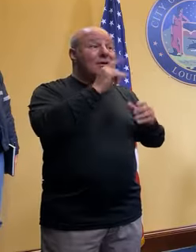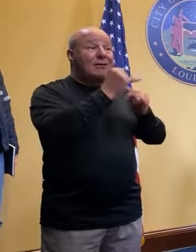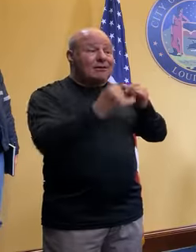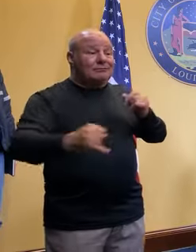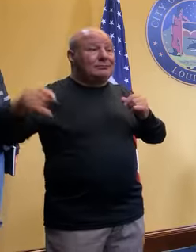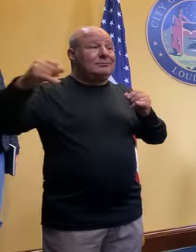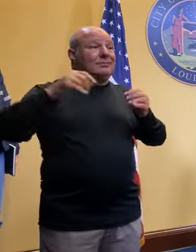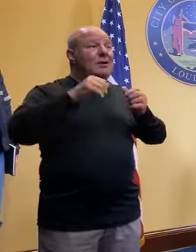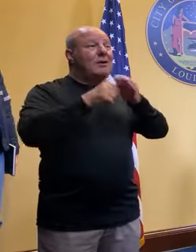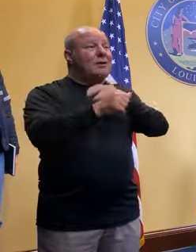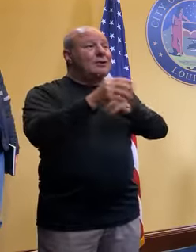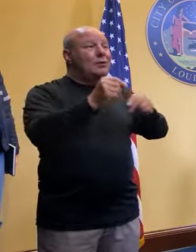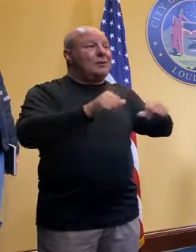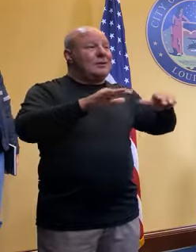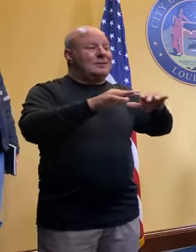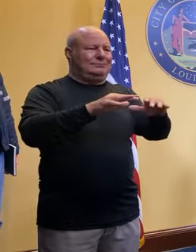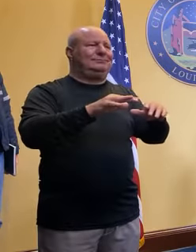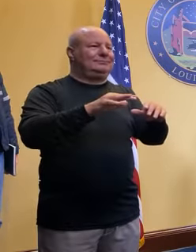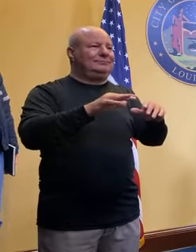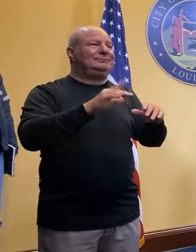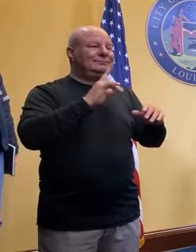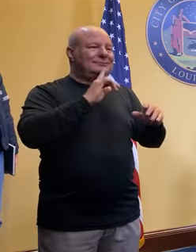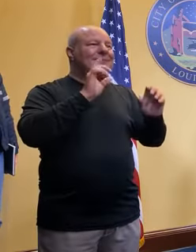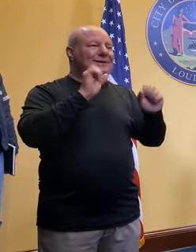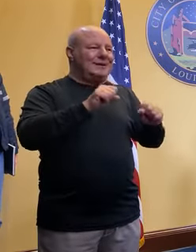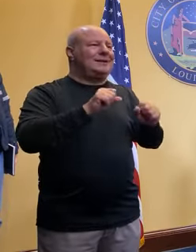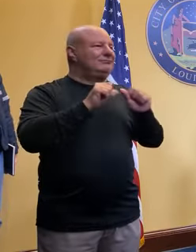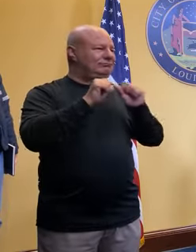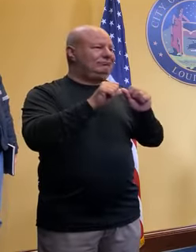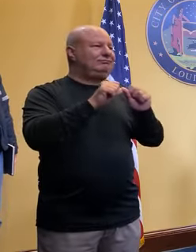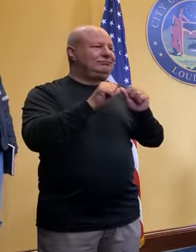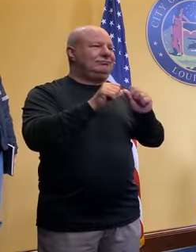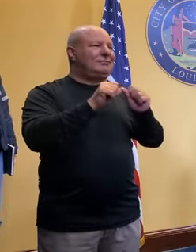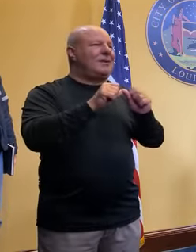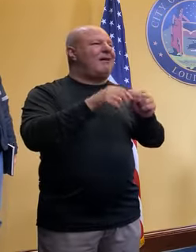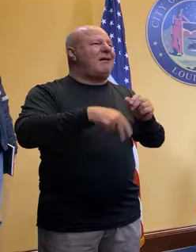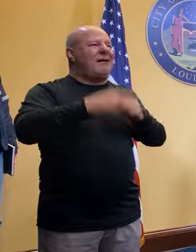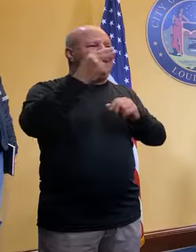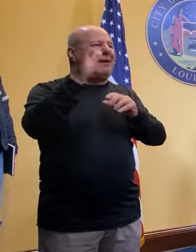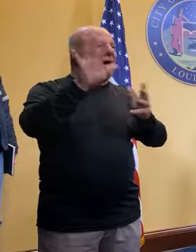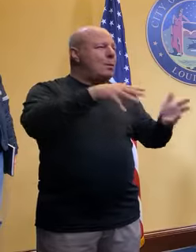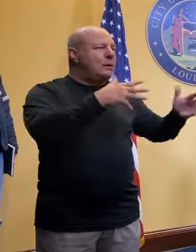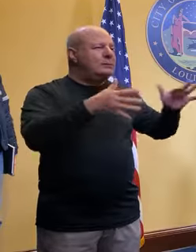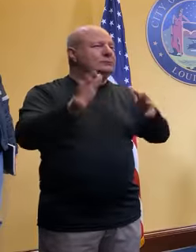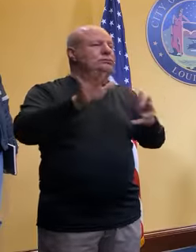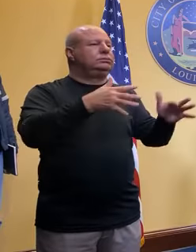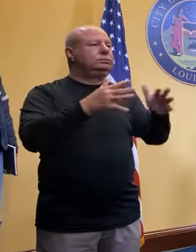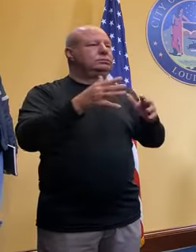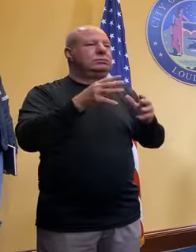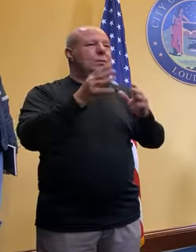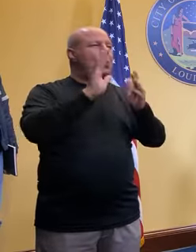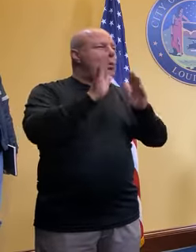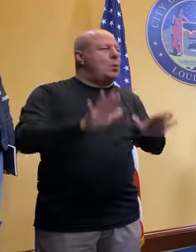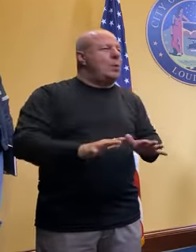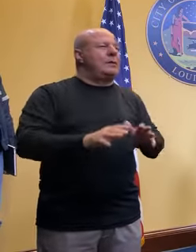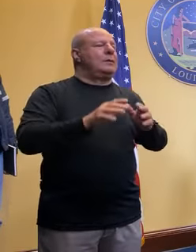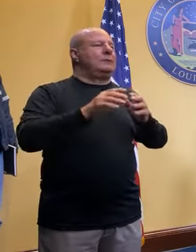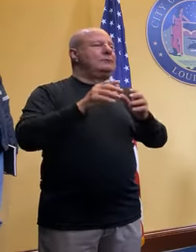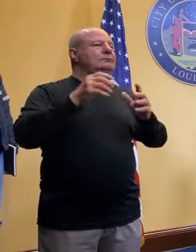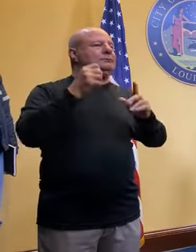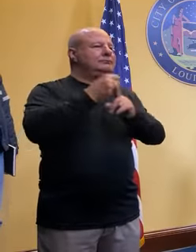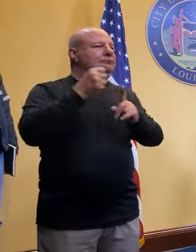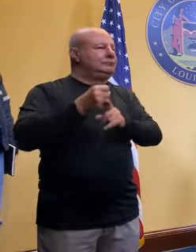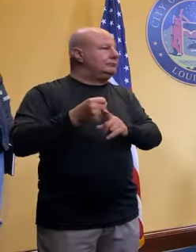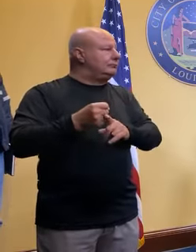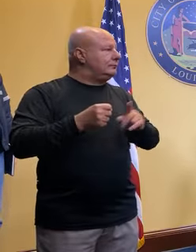underground, absolutely they're able to sustain higher winds and weather inclements that come our